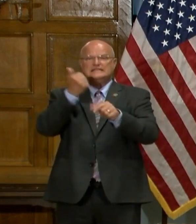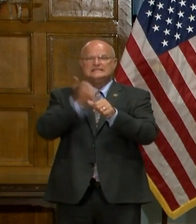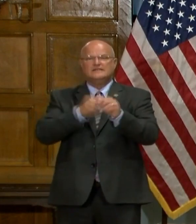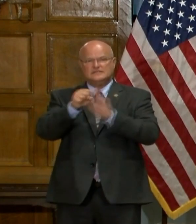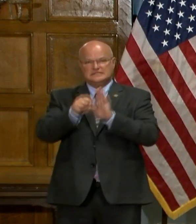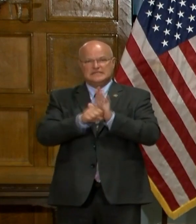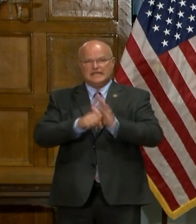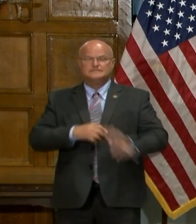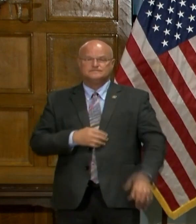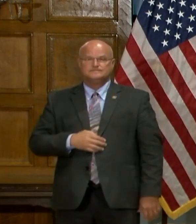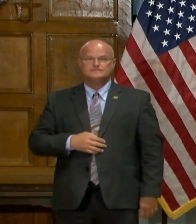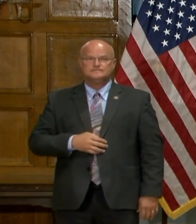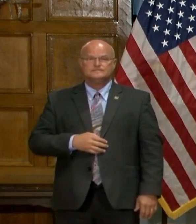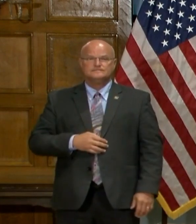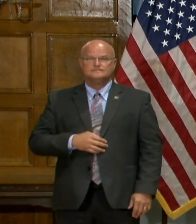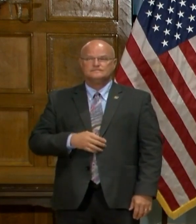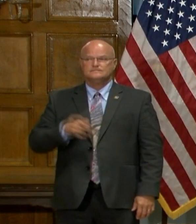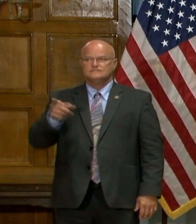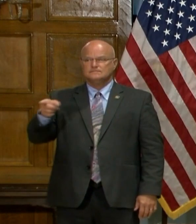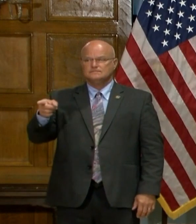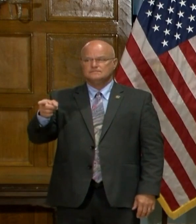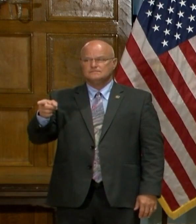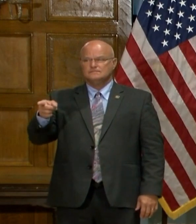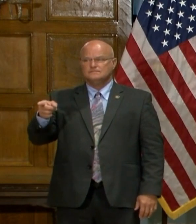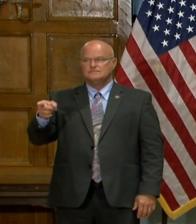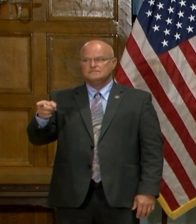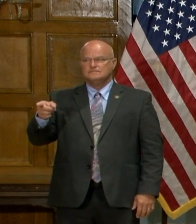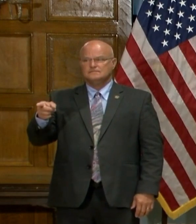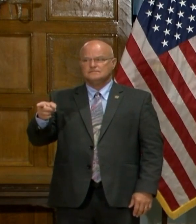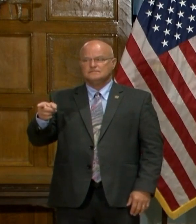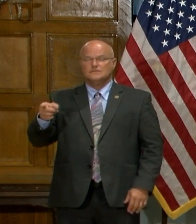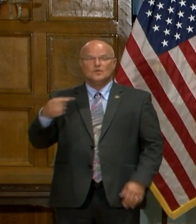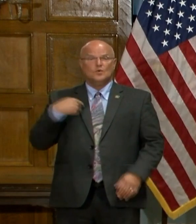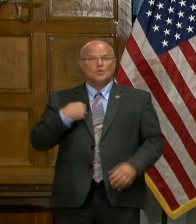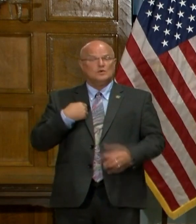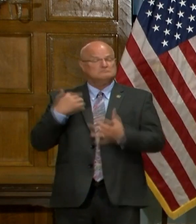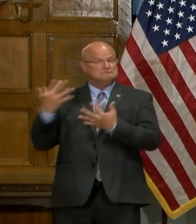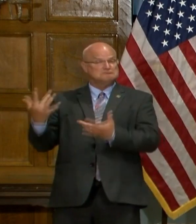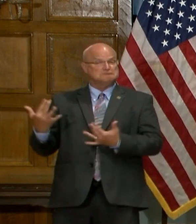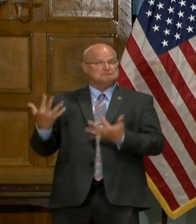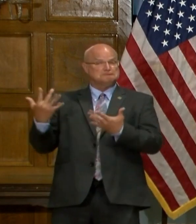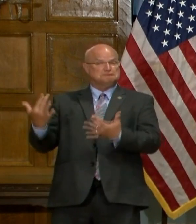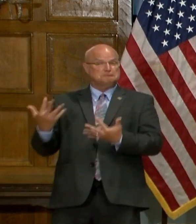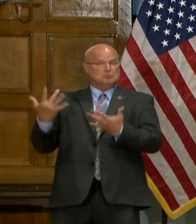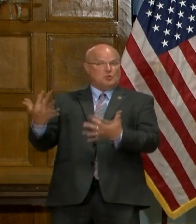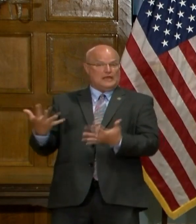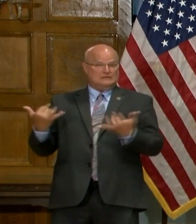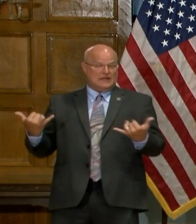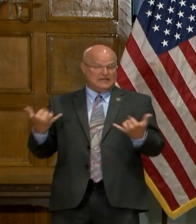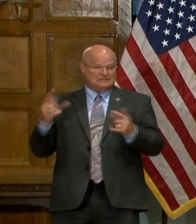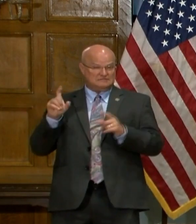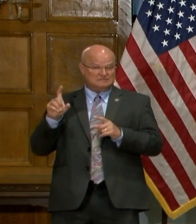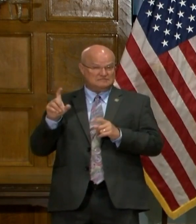state. So at this point, is it just a matter of we need to just weather the storm?